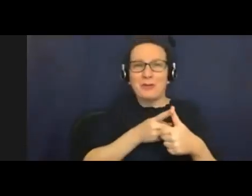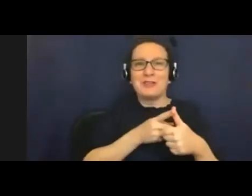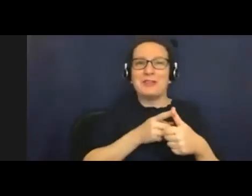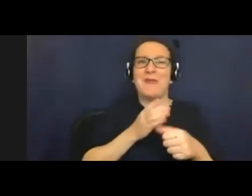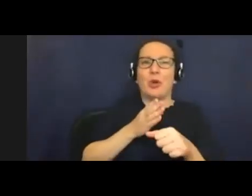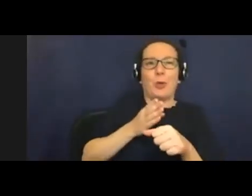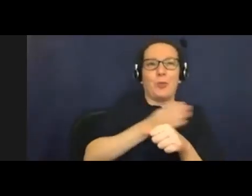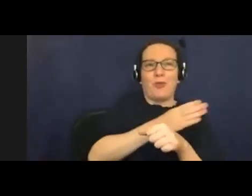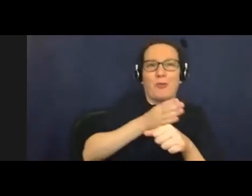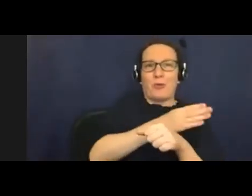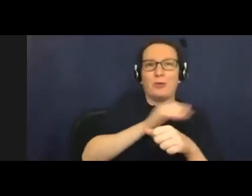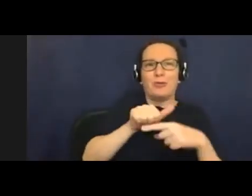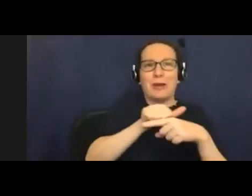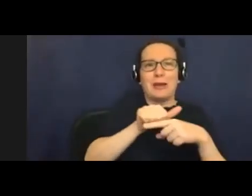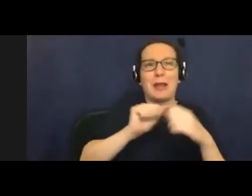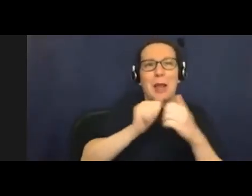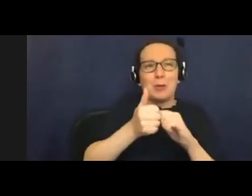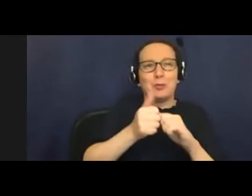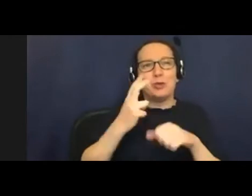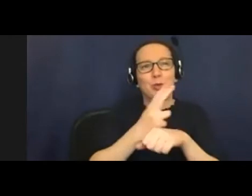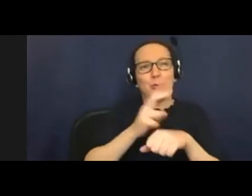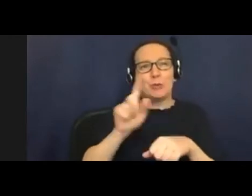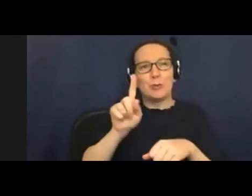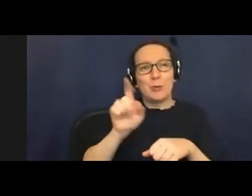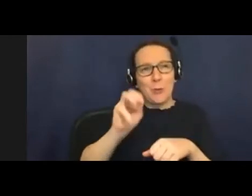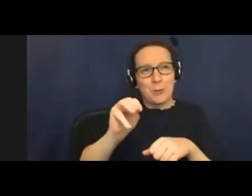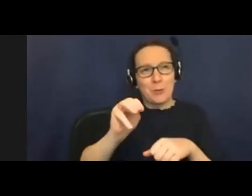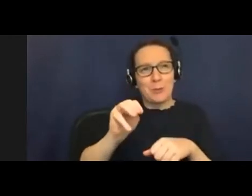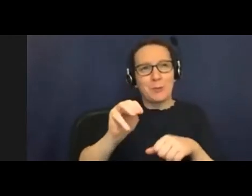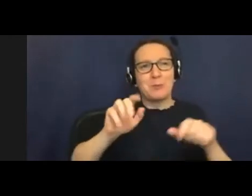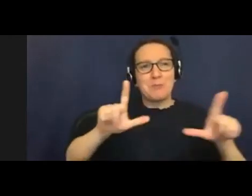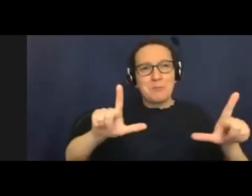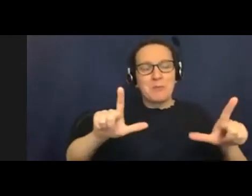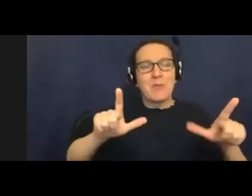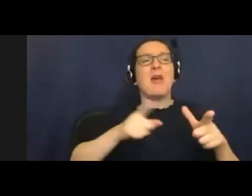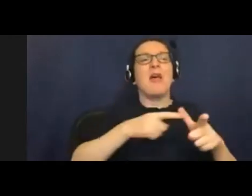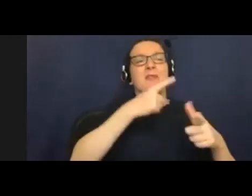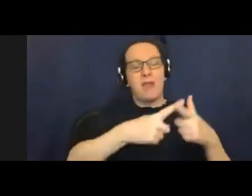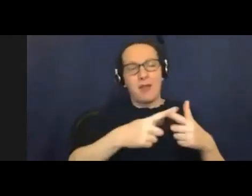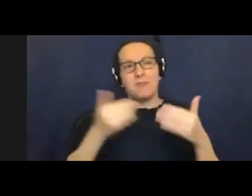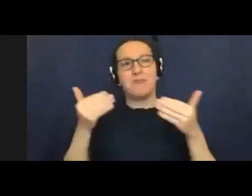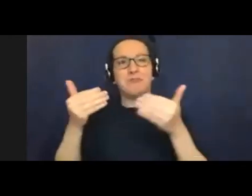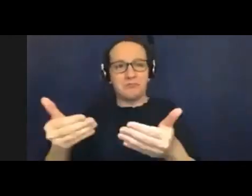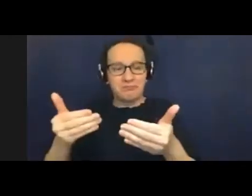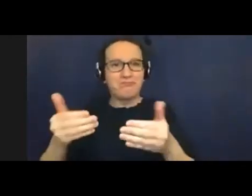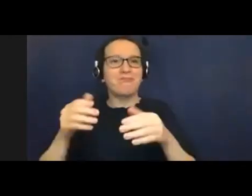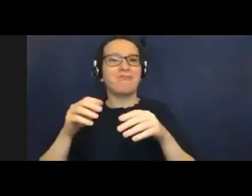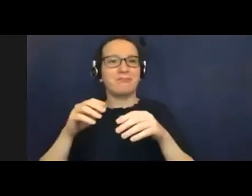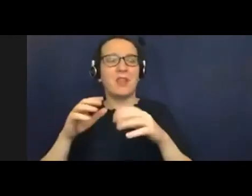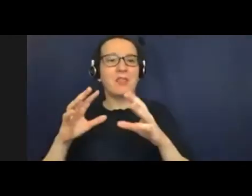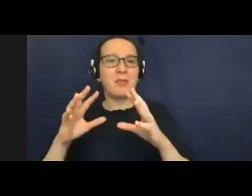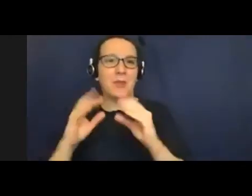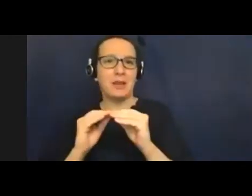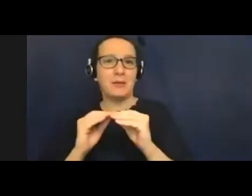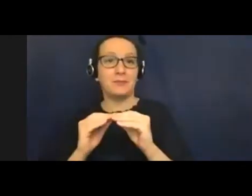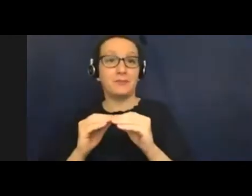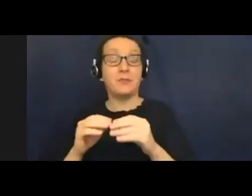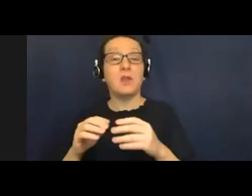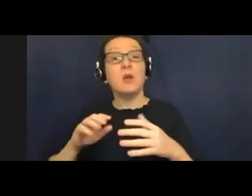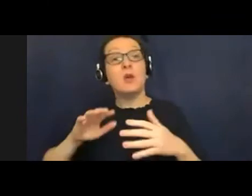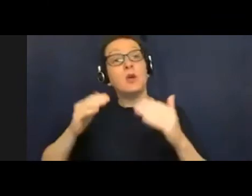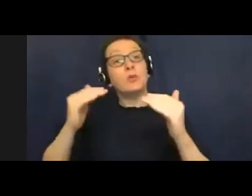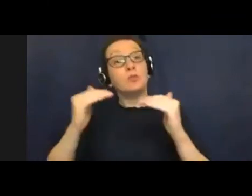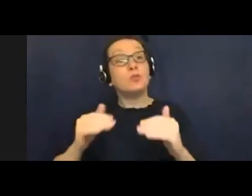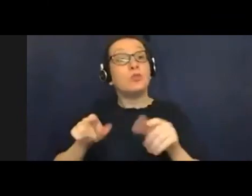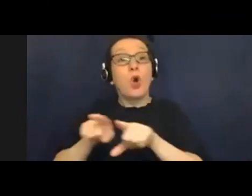And then in addition to updating the delivery method, we also updated the content. So the curriculum now focuses on